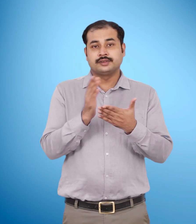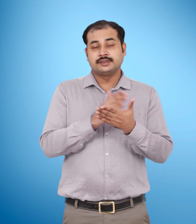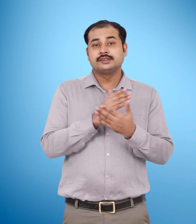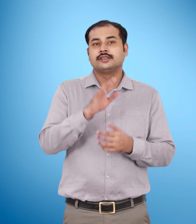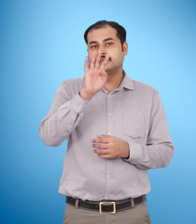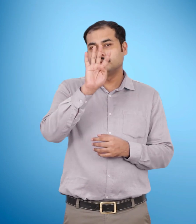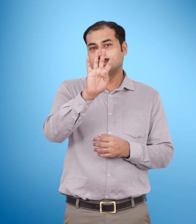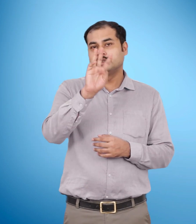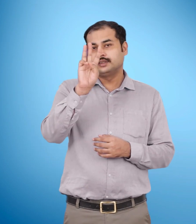Page 43.